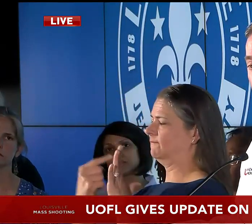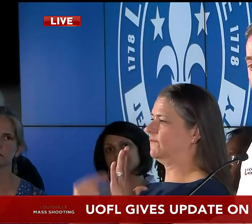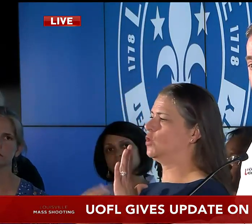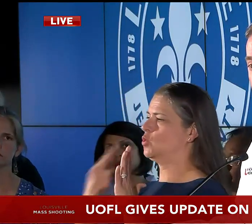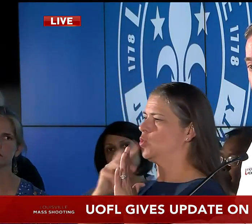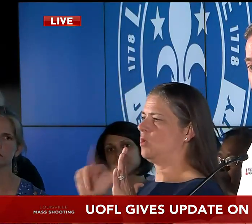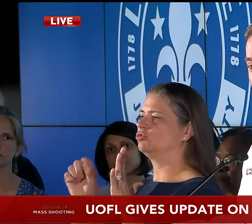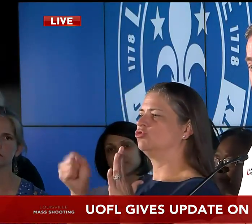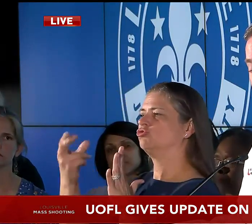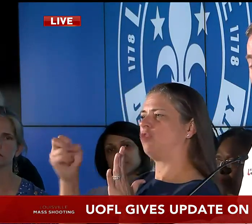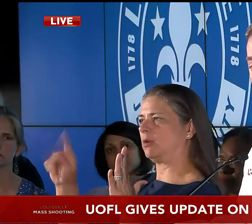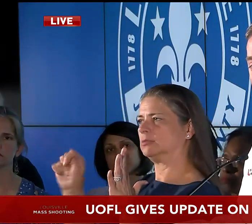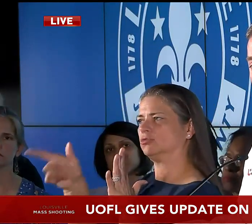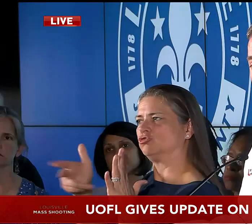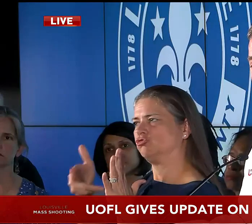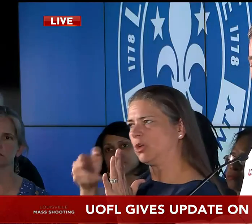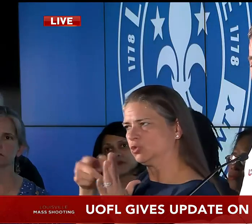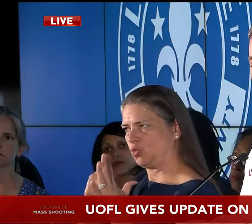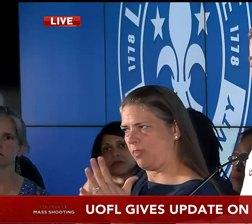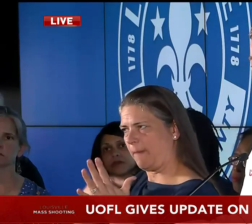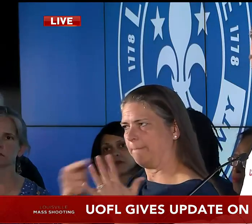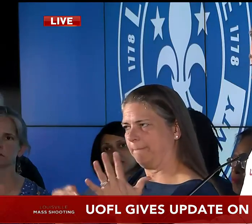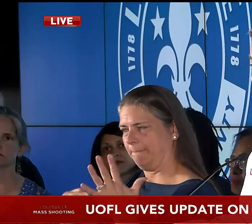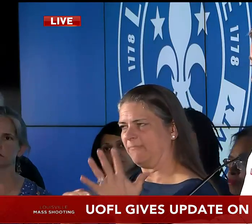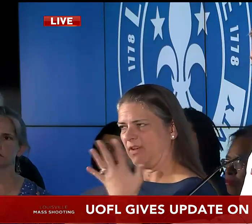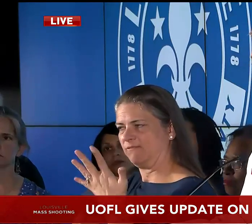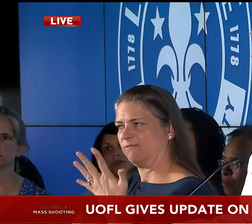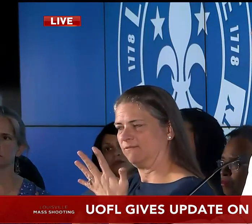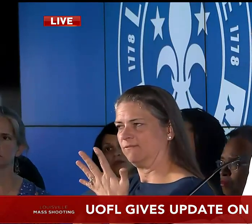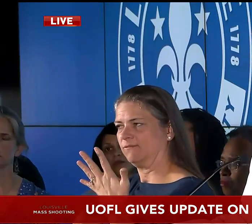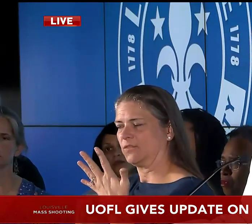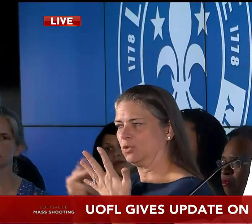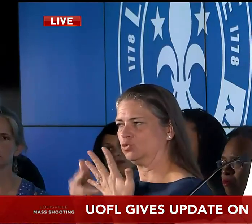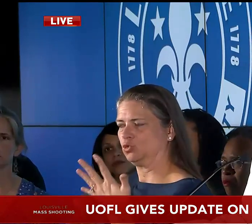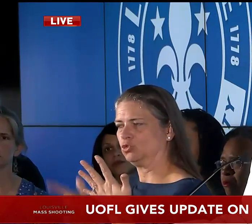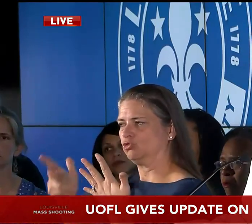today from this scene. For the police chief, what is that moment like to